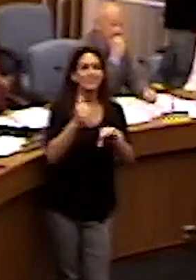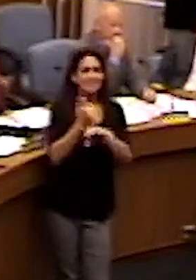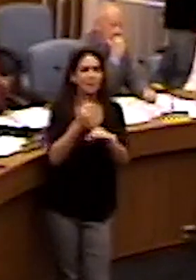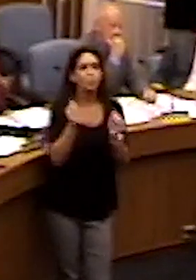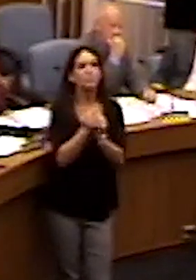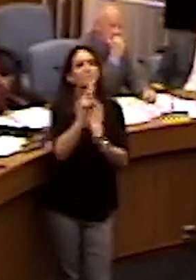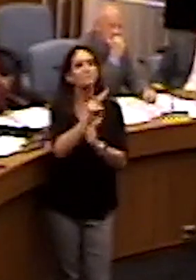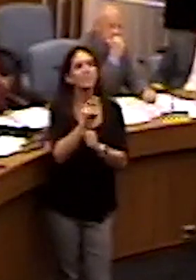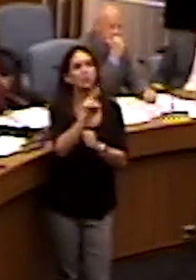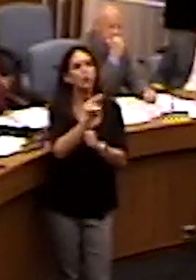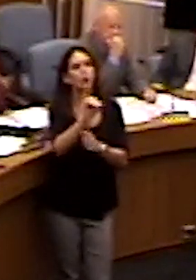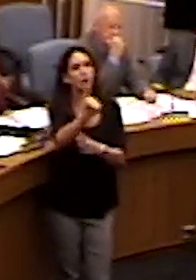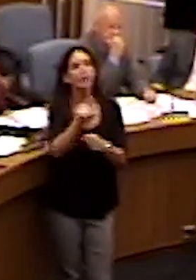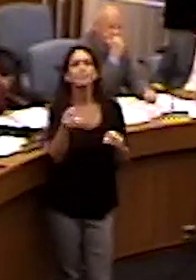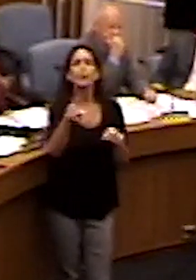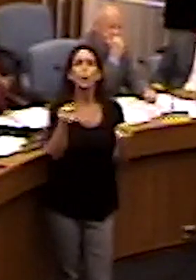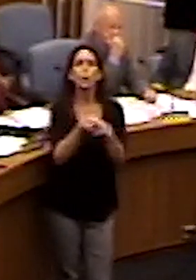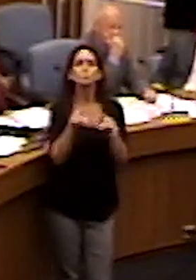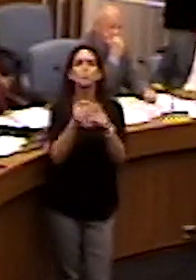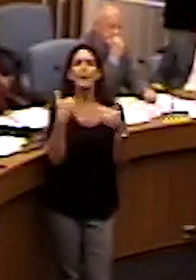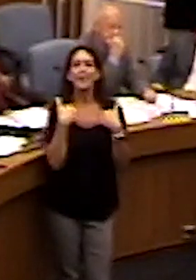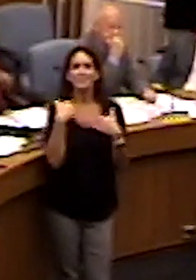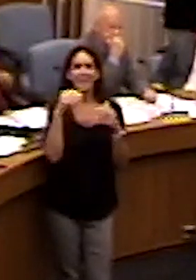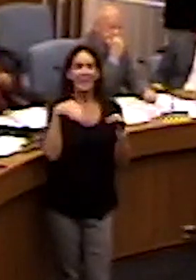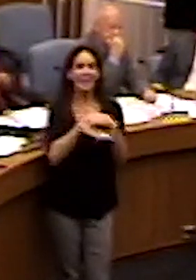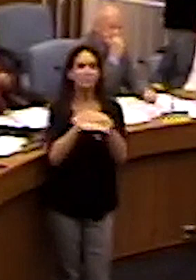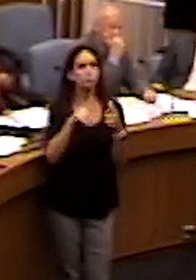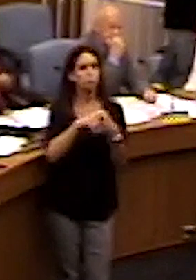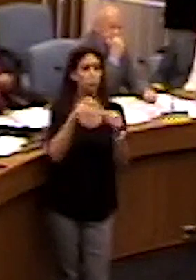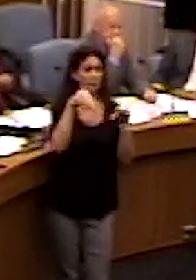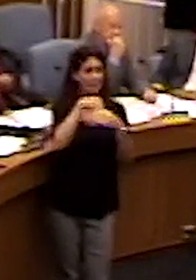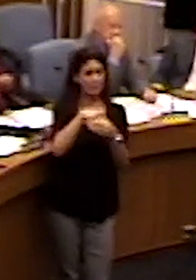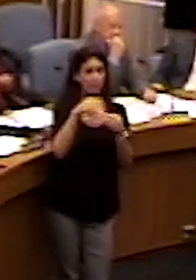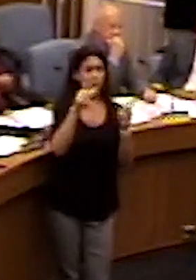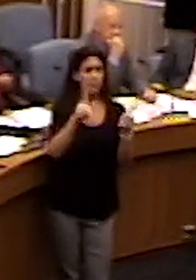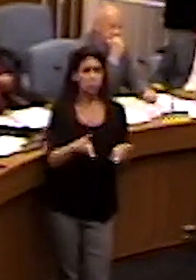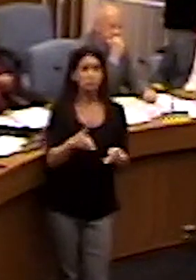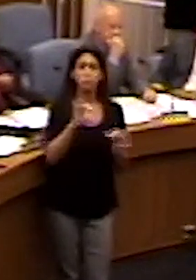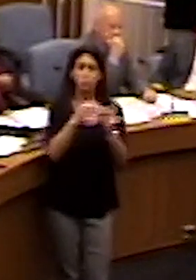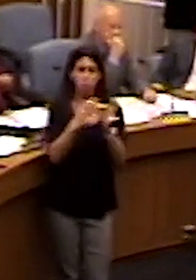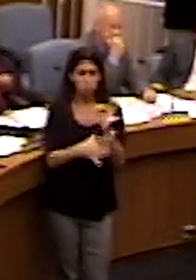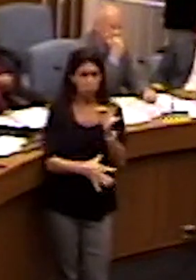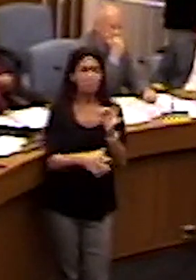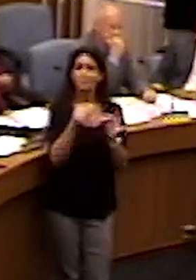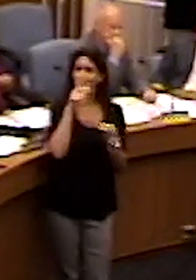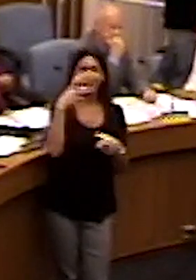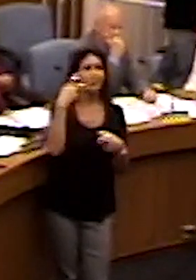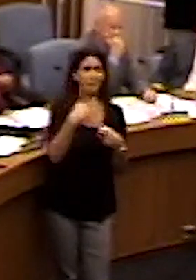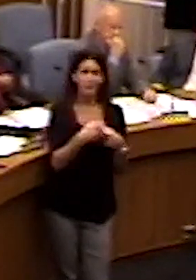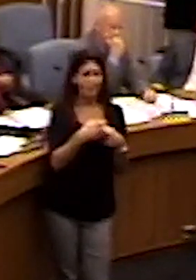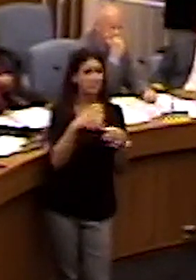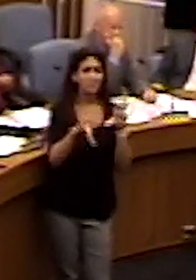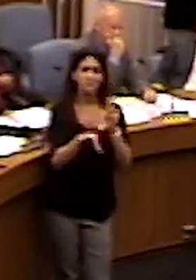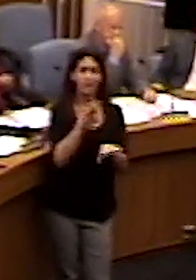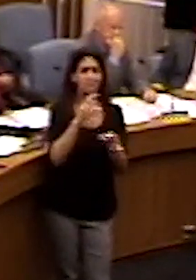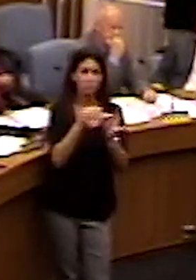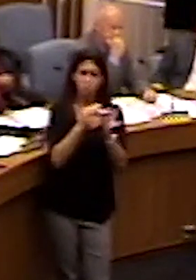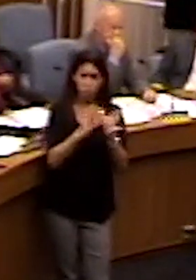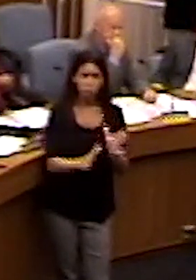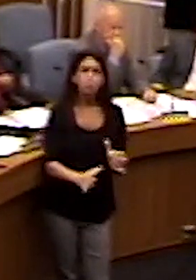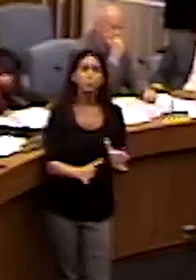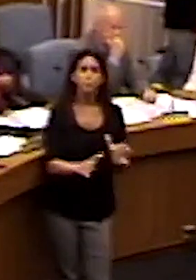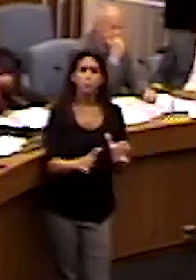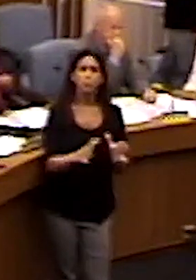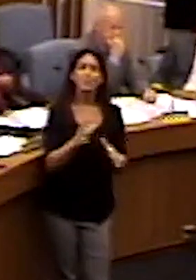BRI, they also have access to in-person interpreters when you need it. It's not a hard thing to do. It just seemed